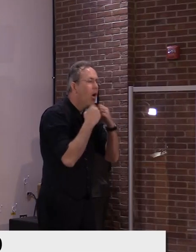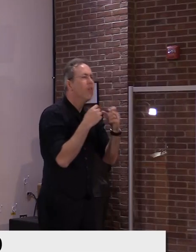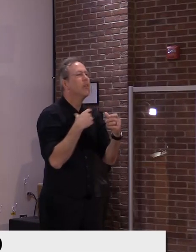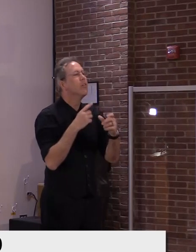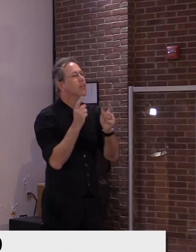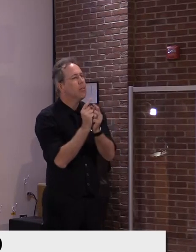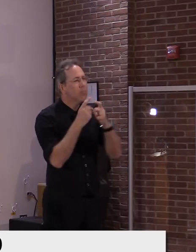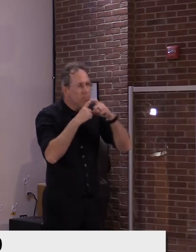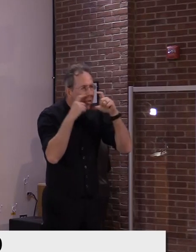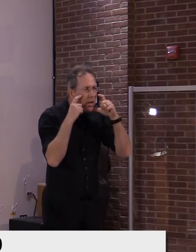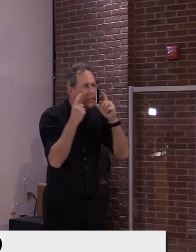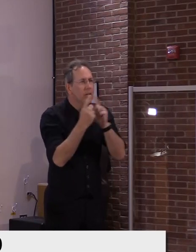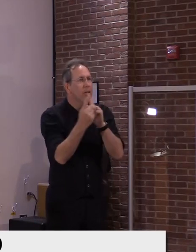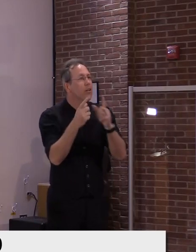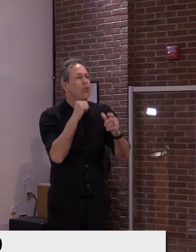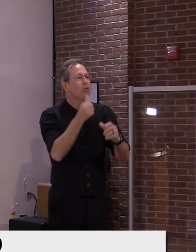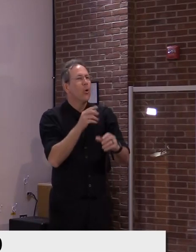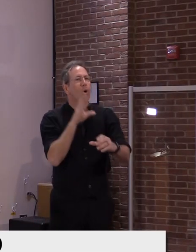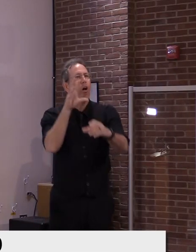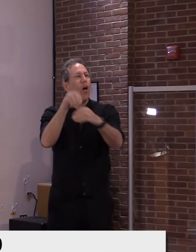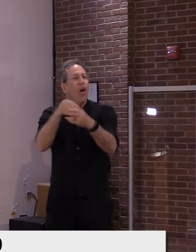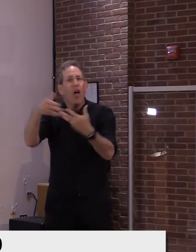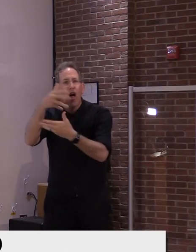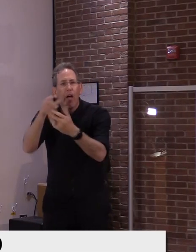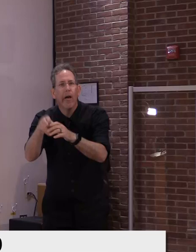It really boils down to just that.